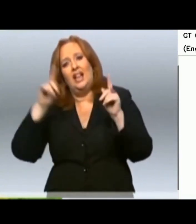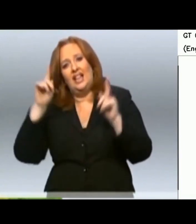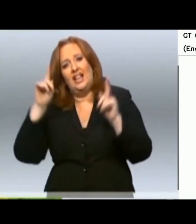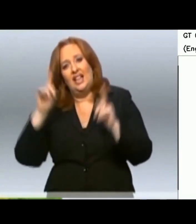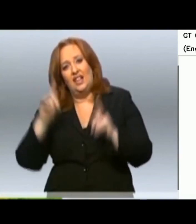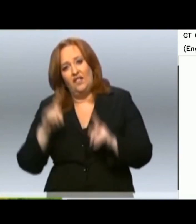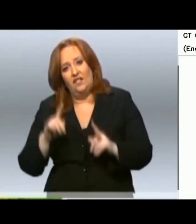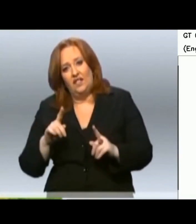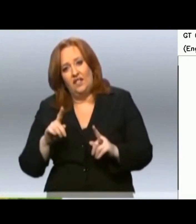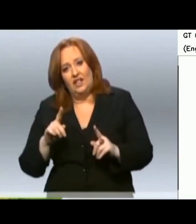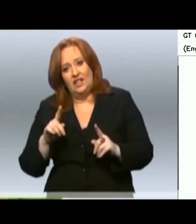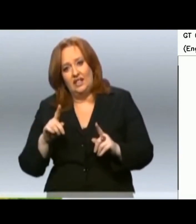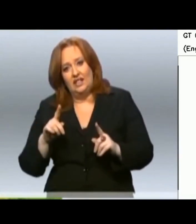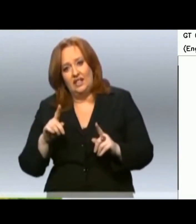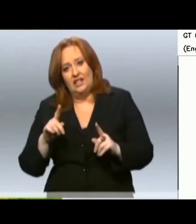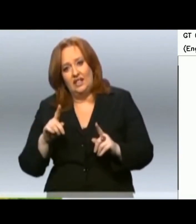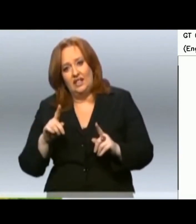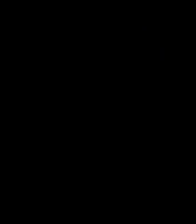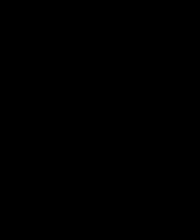in examples in the training data.